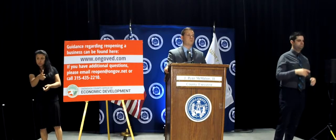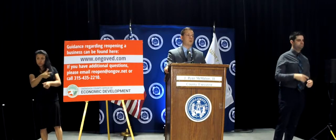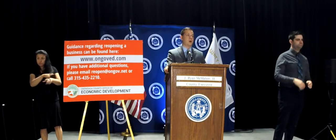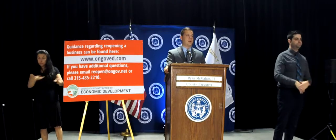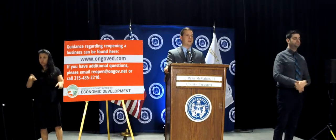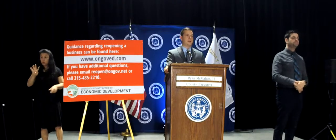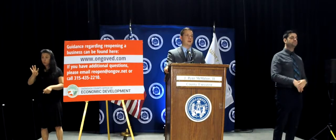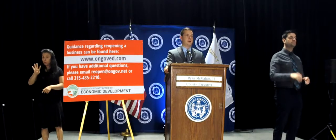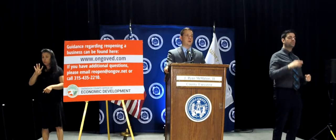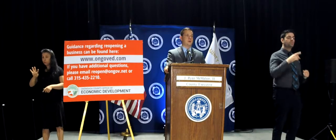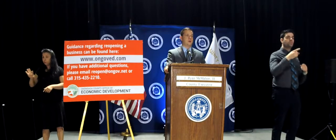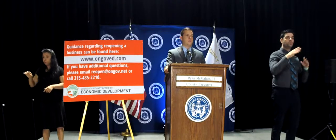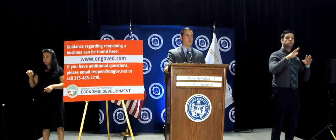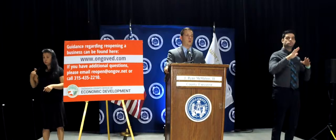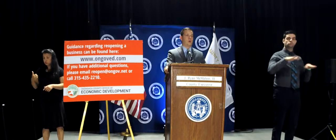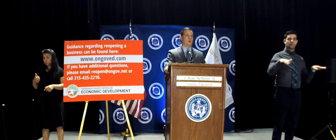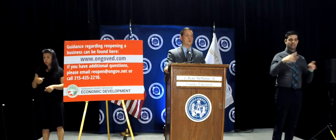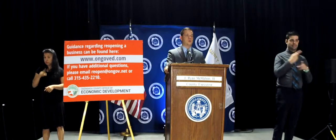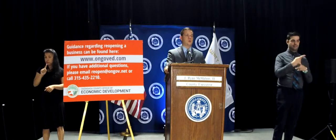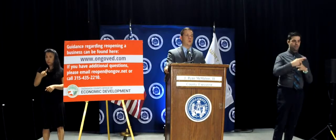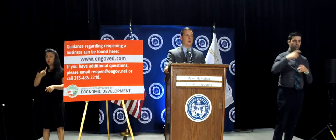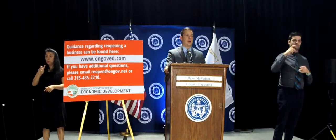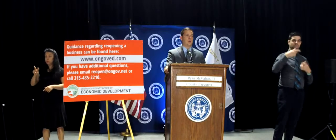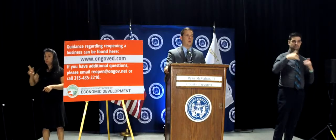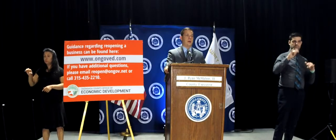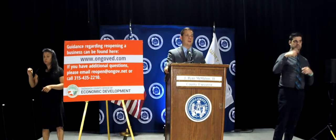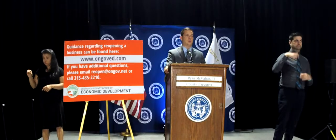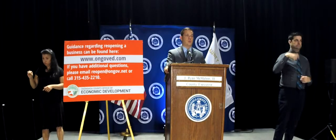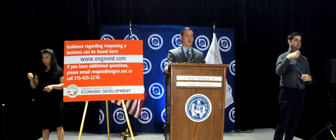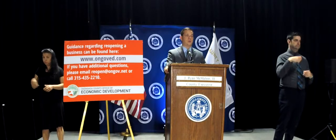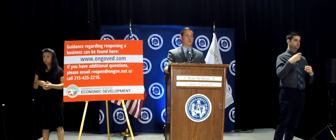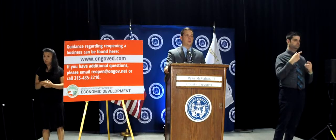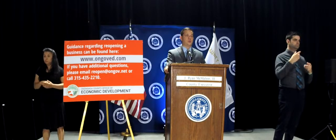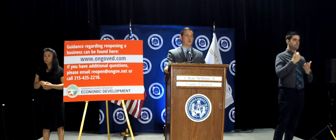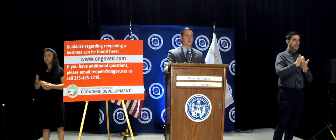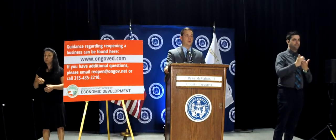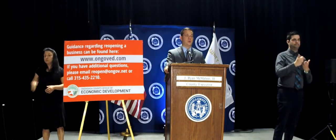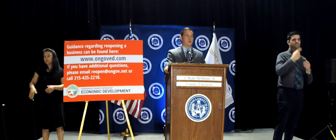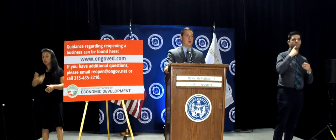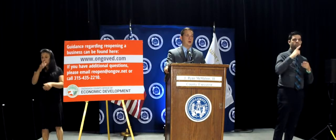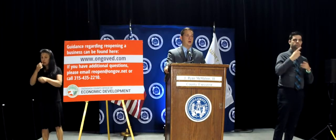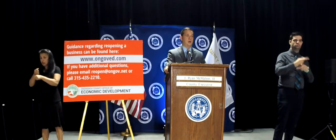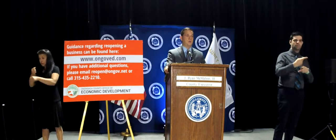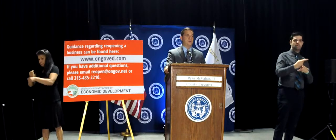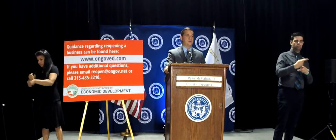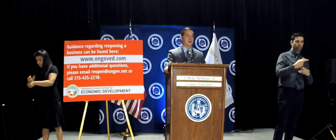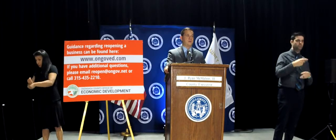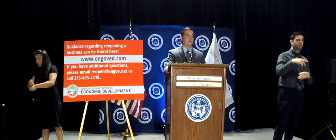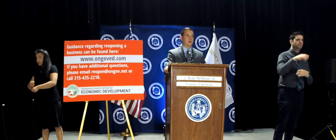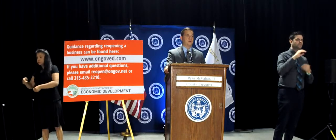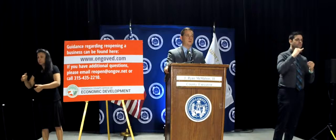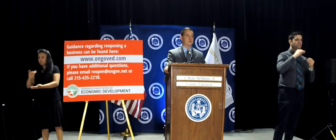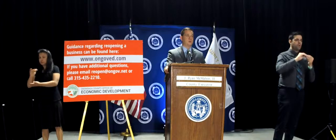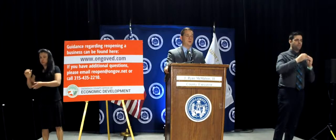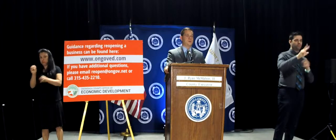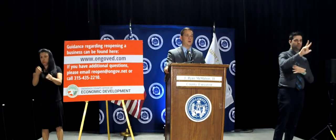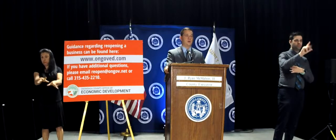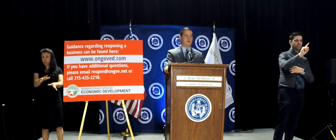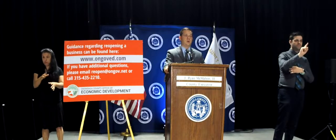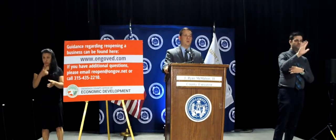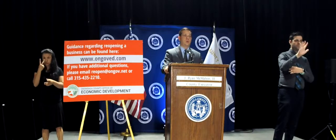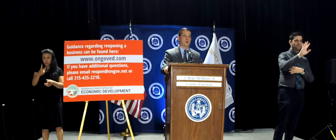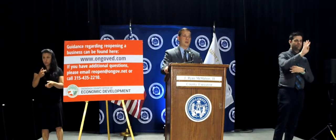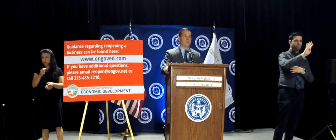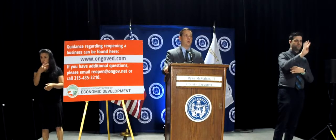315-446-1220. Daycare for those who are now going back to work through June. We still have 2 weeks